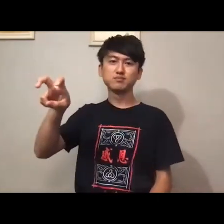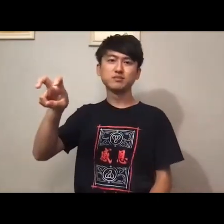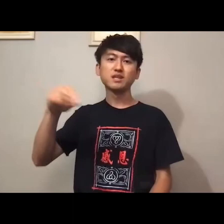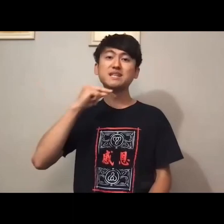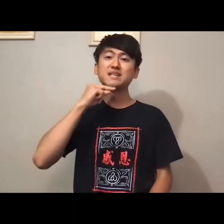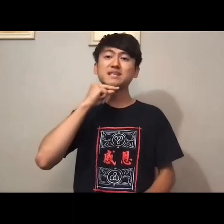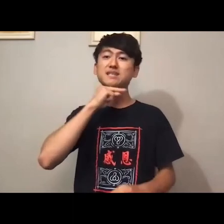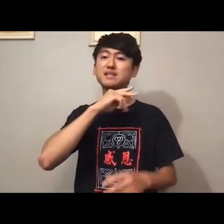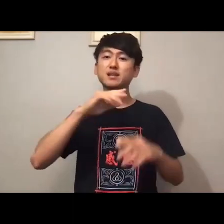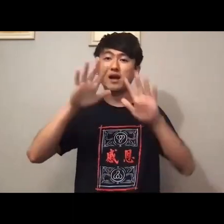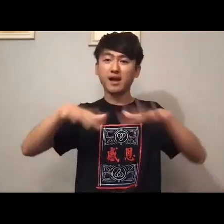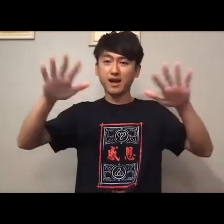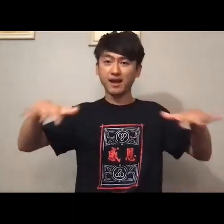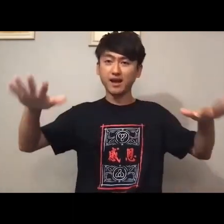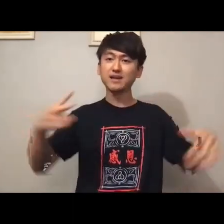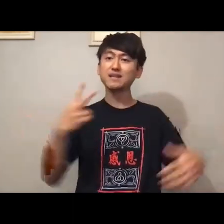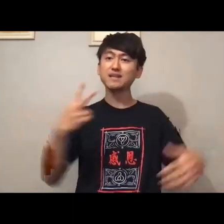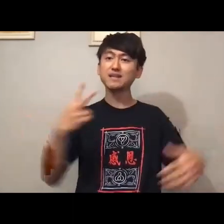Then I went to Shanghai.